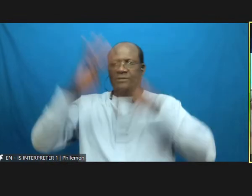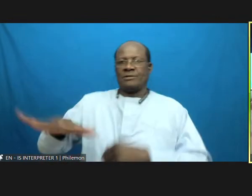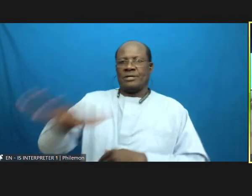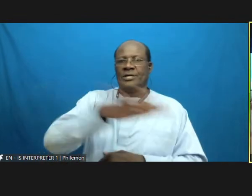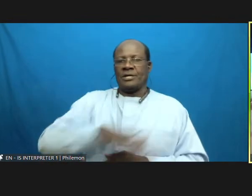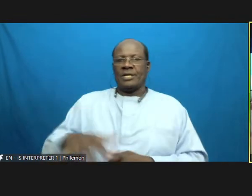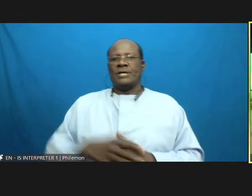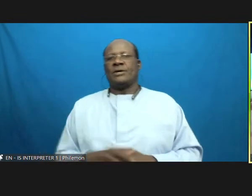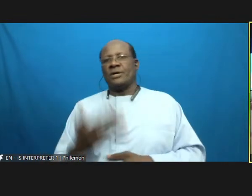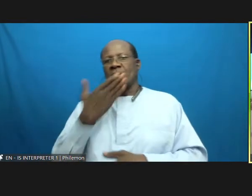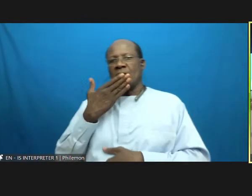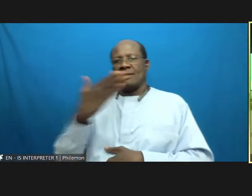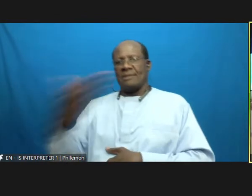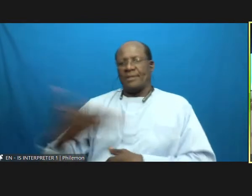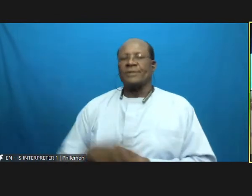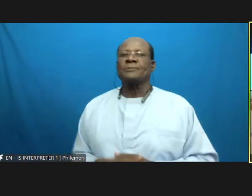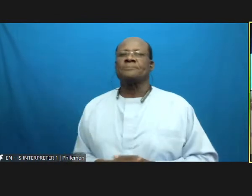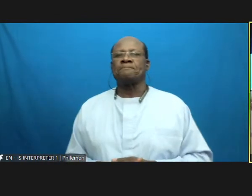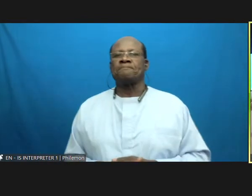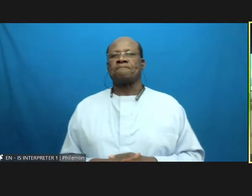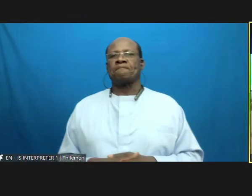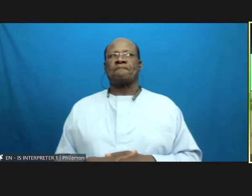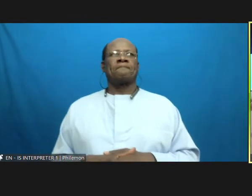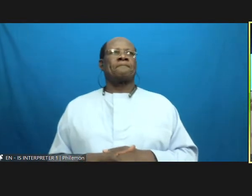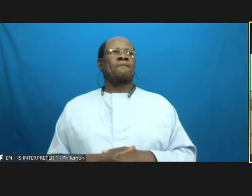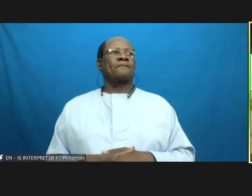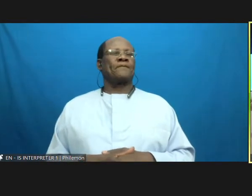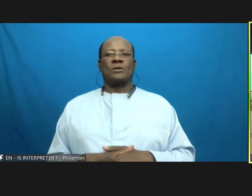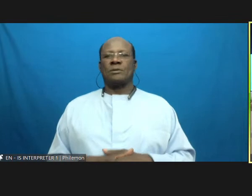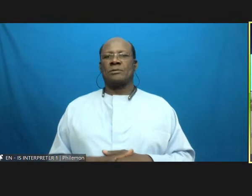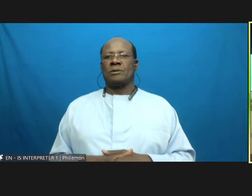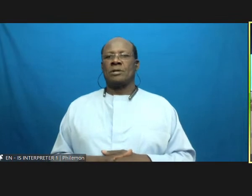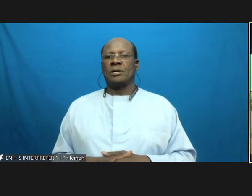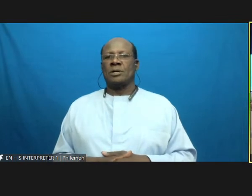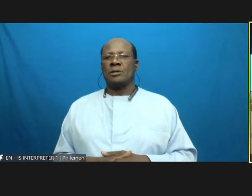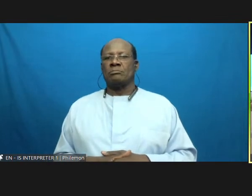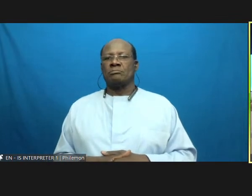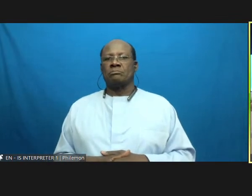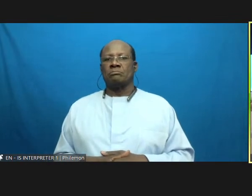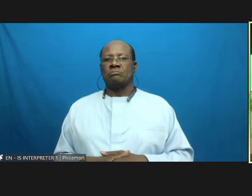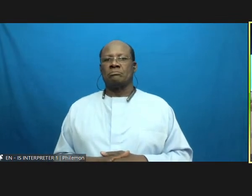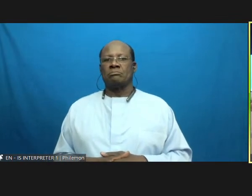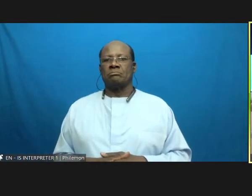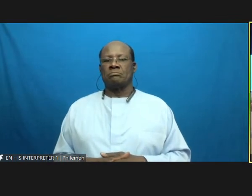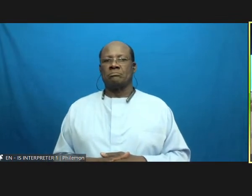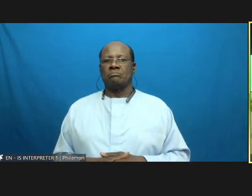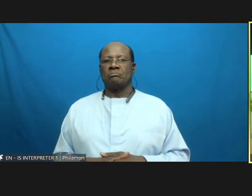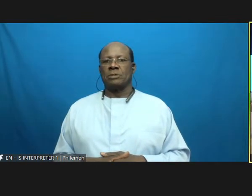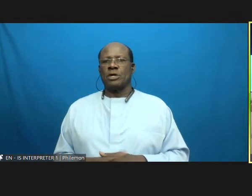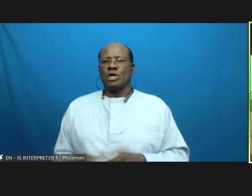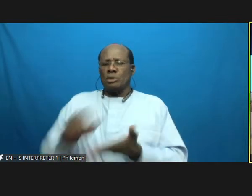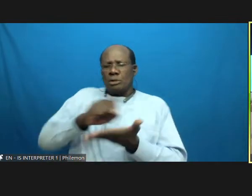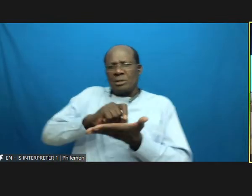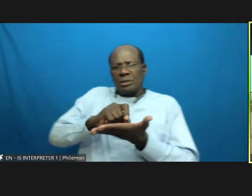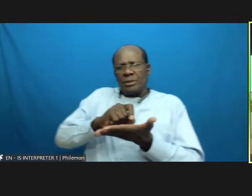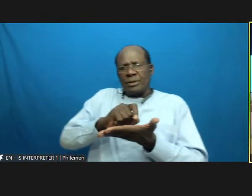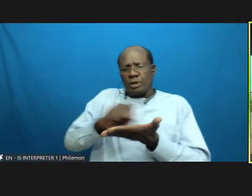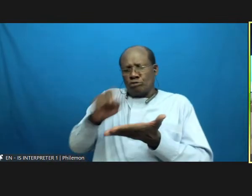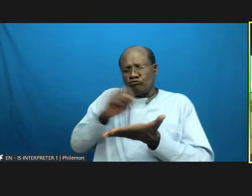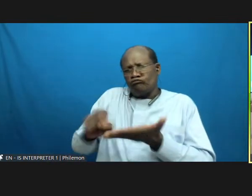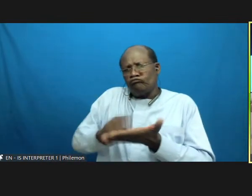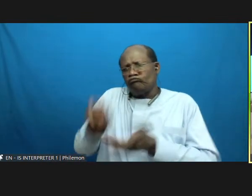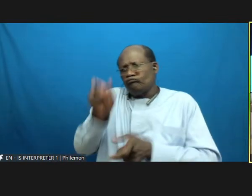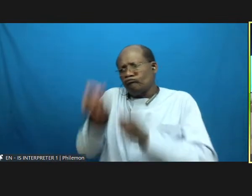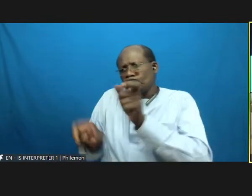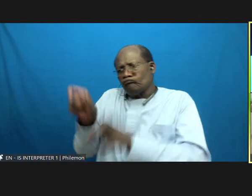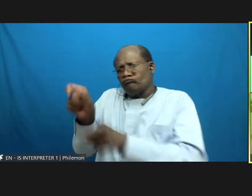Chair, could we request the subsequent rapporteurs to kindly speak at pace that is